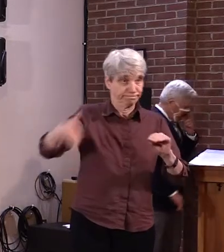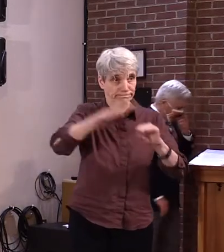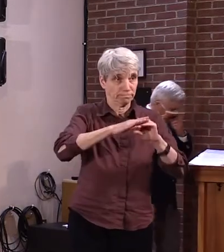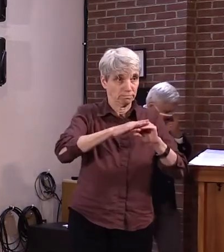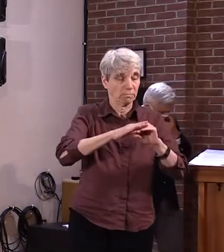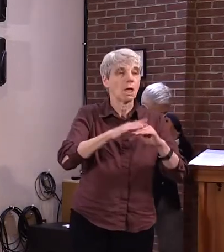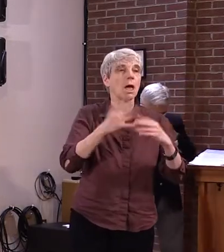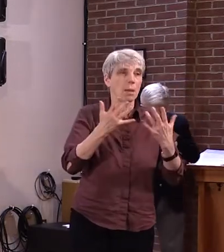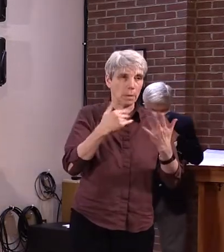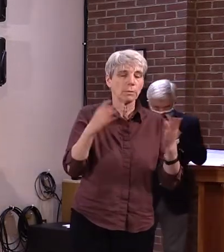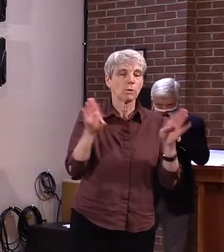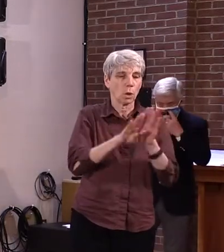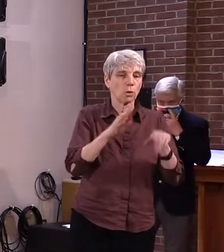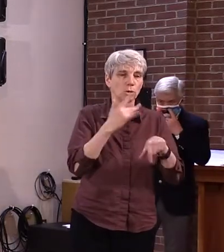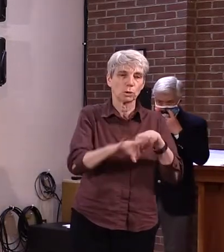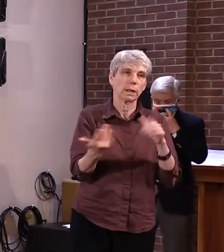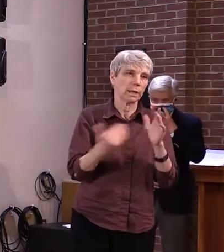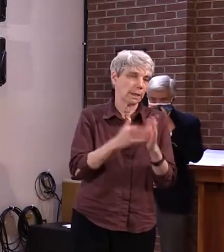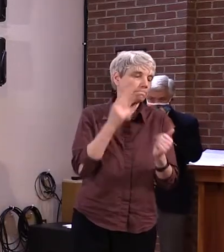adjustments.